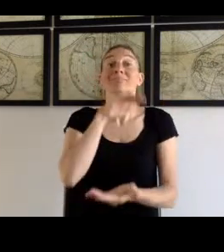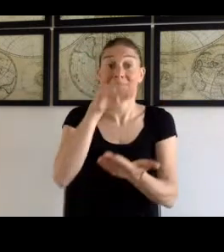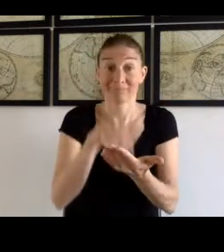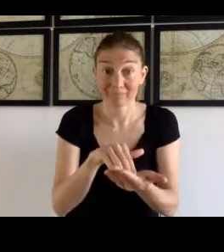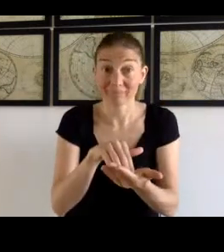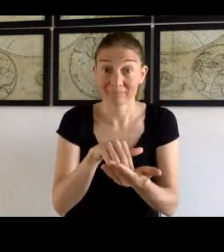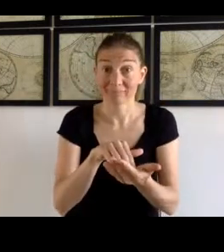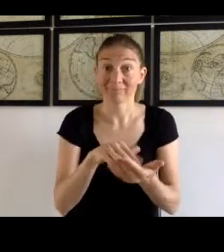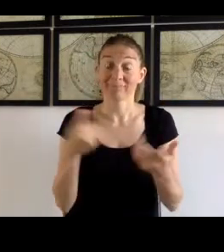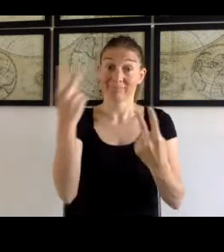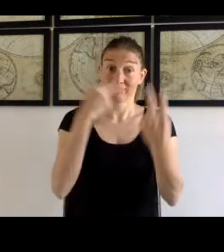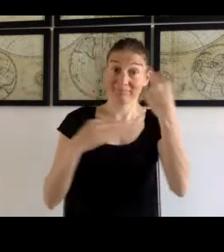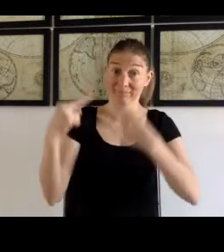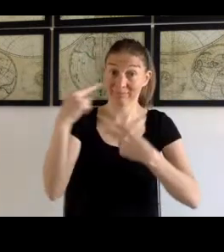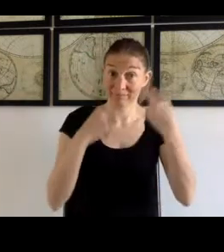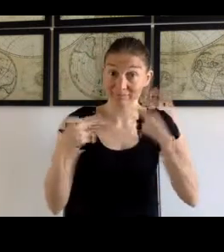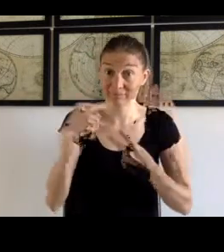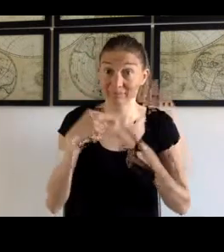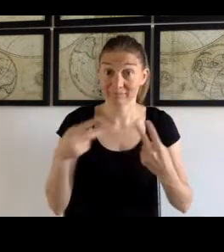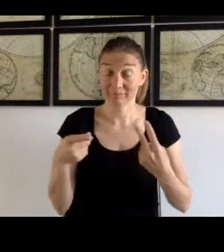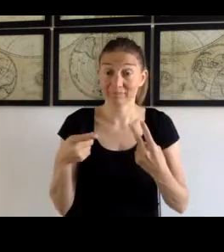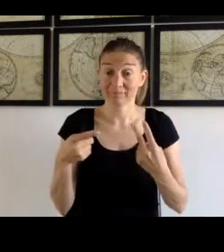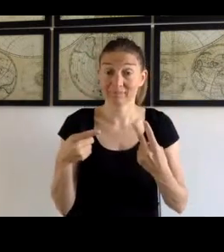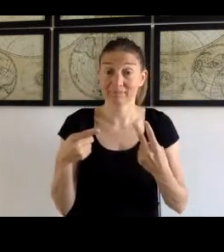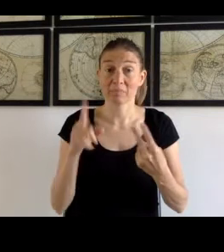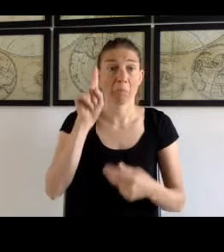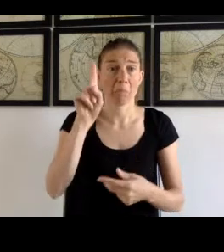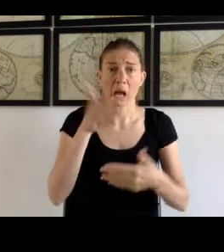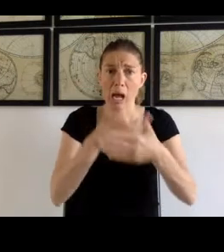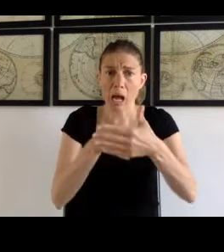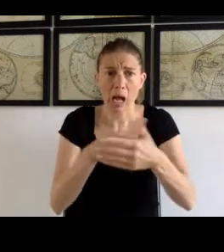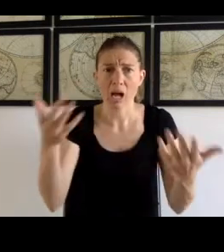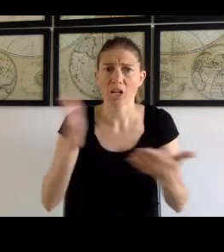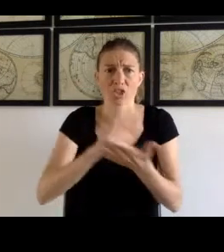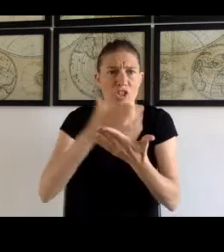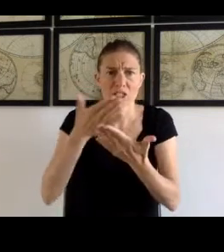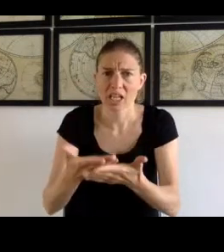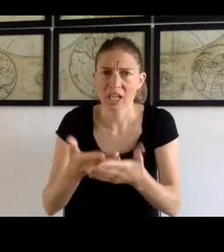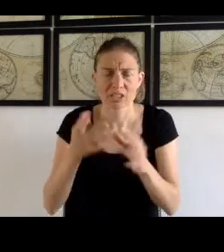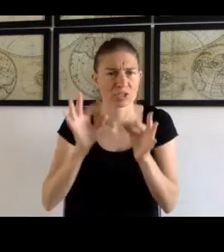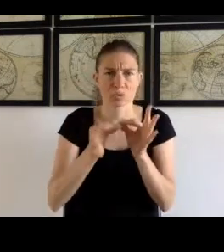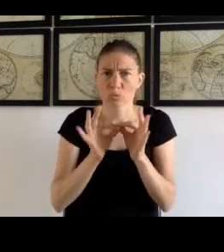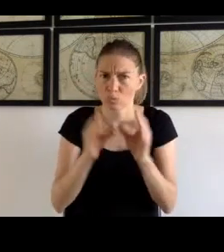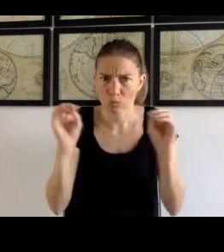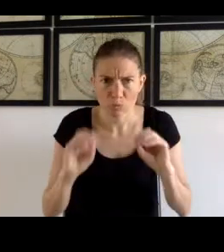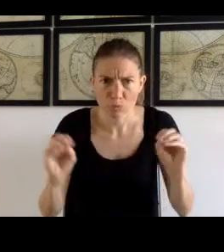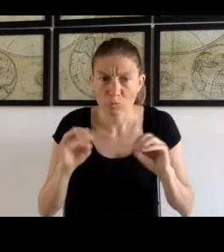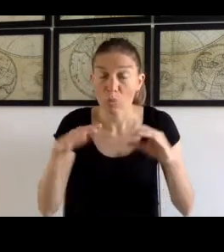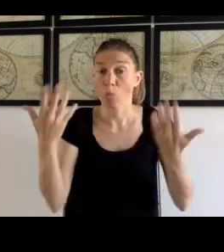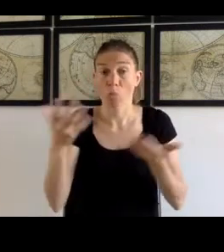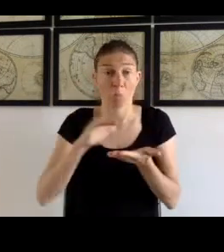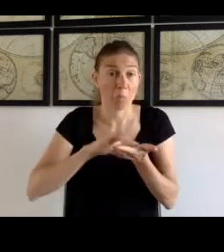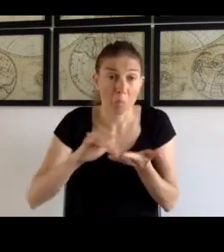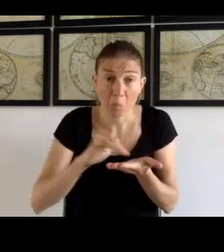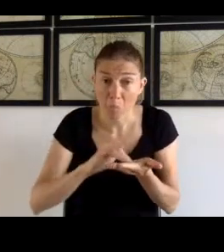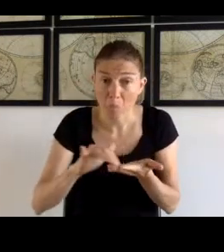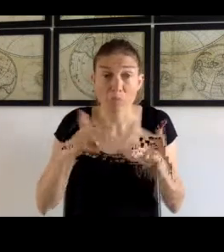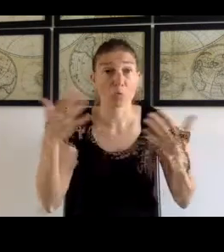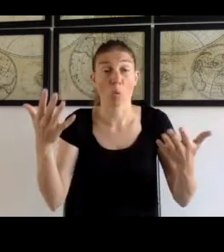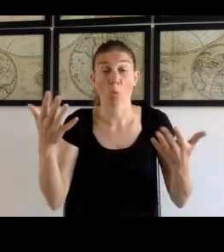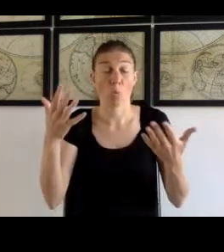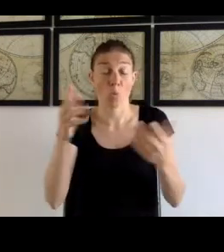up and you have an appointment, there is no translation, and sometimes they don't